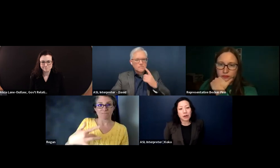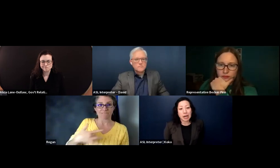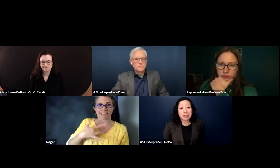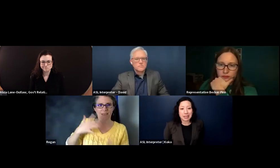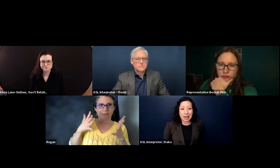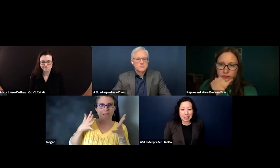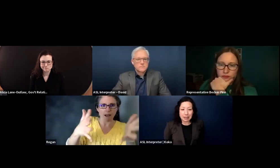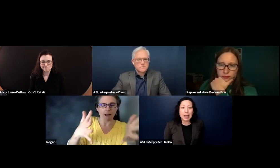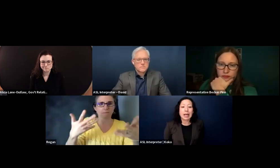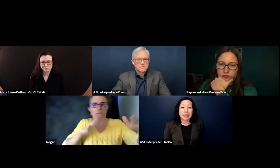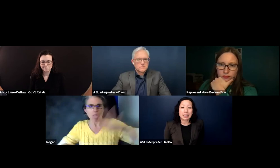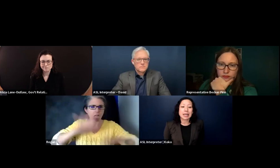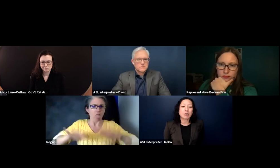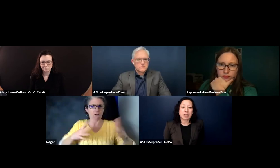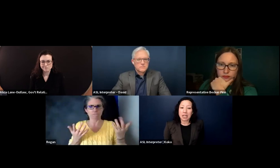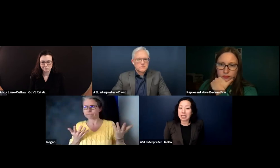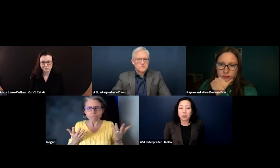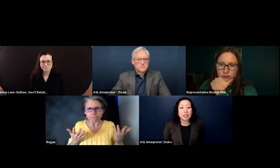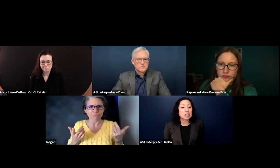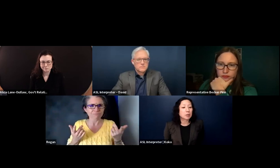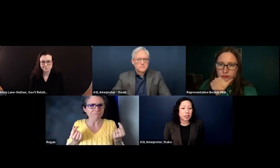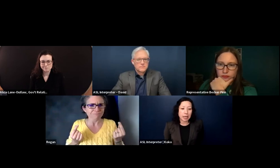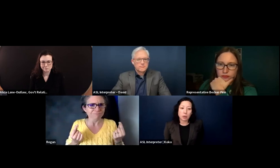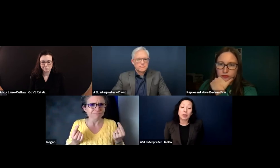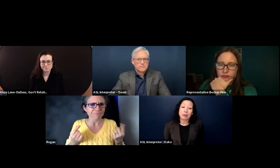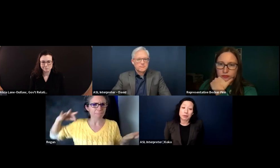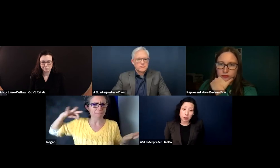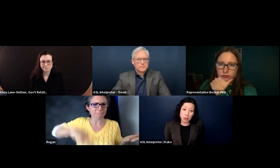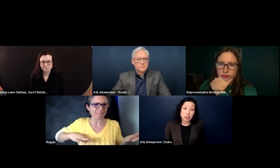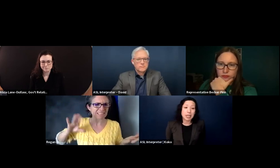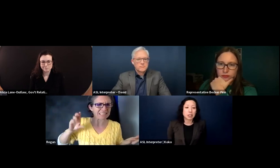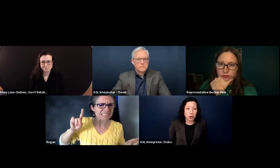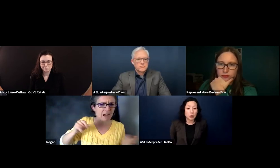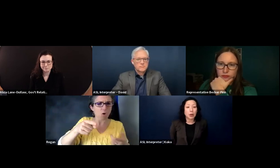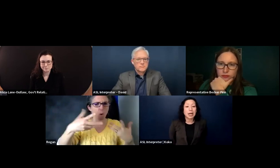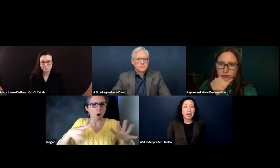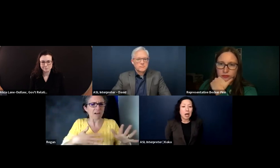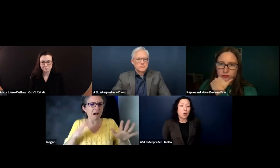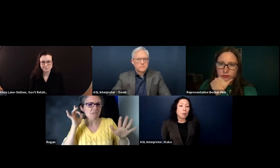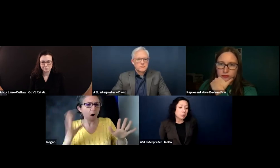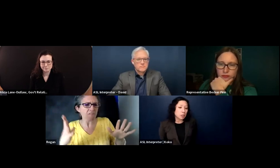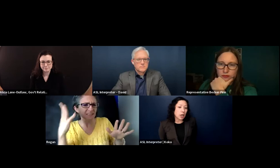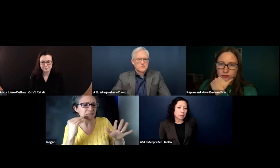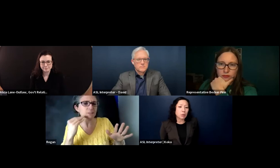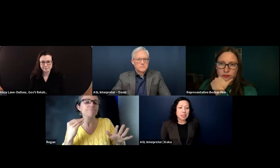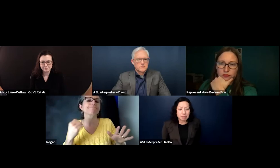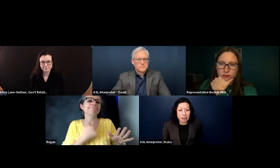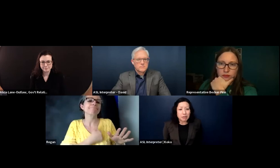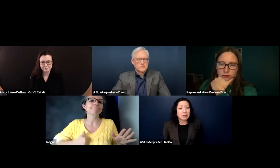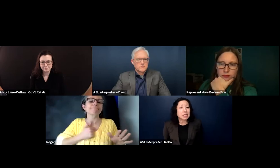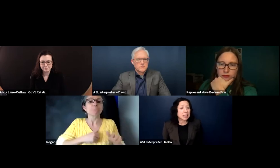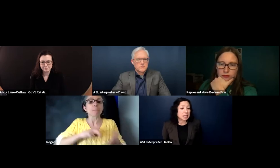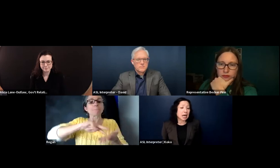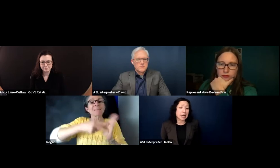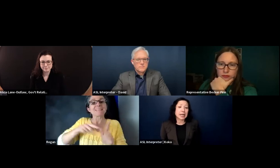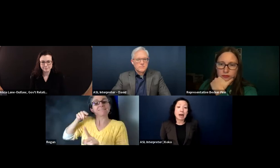were very upset, and I realized that we didn't communicate well with them first. And so people are talking about what's the